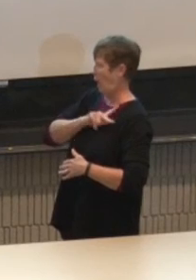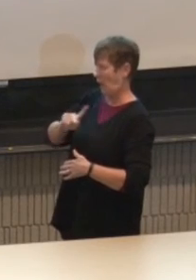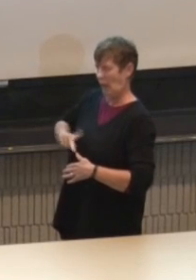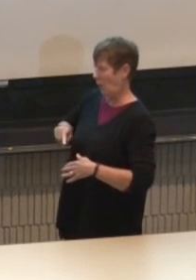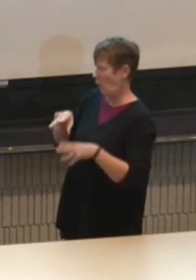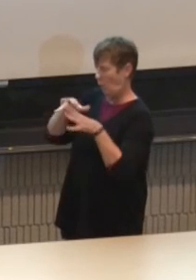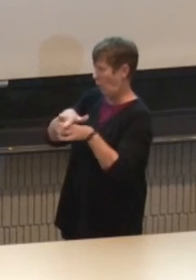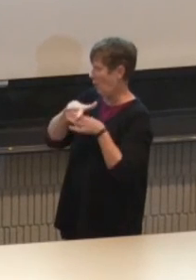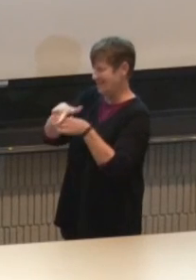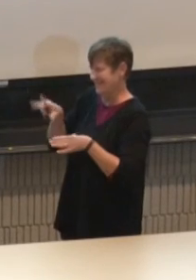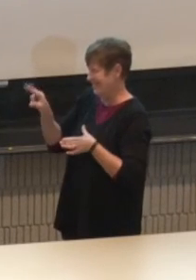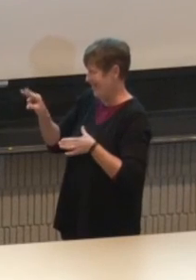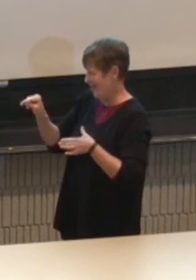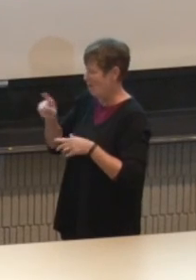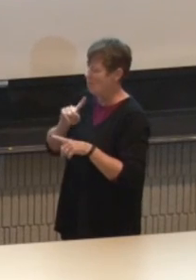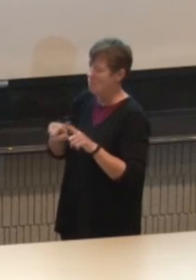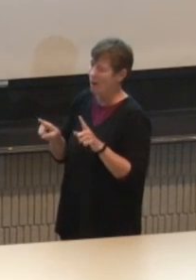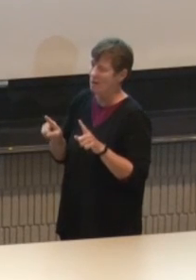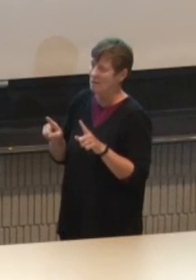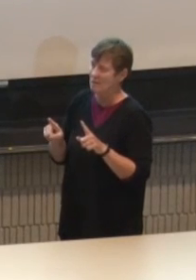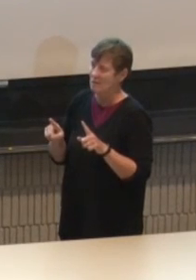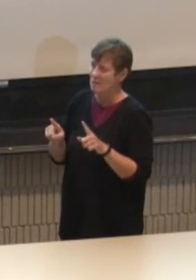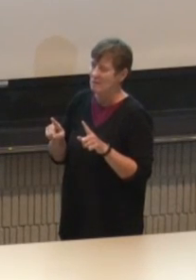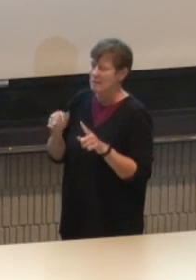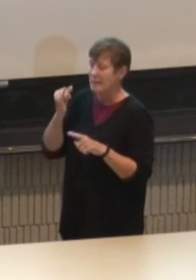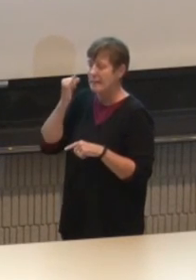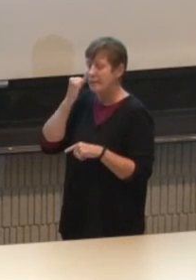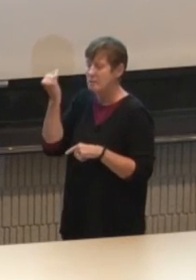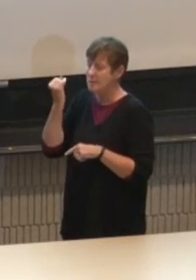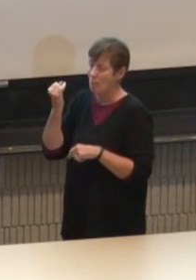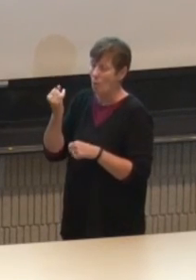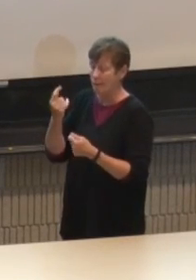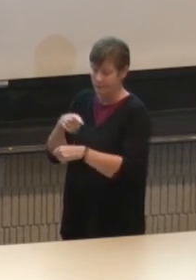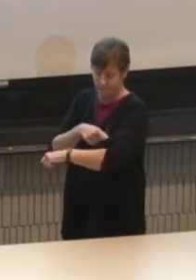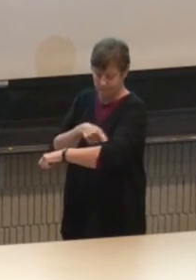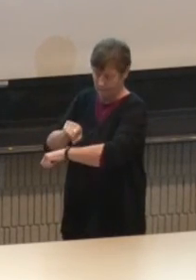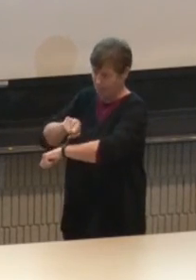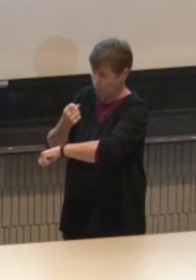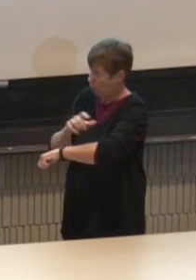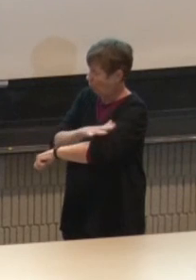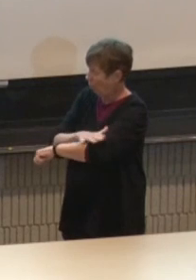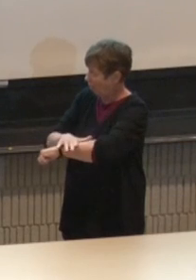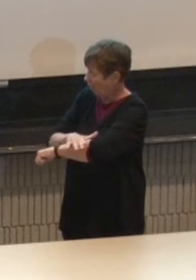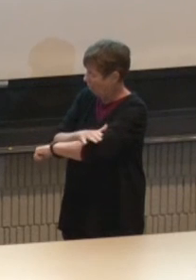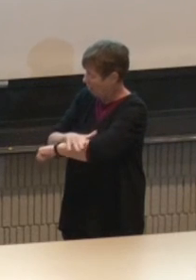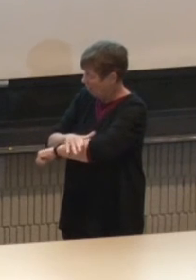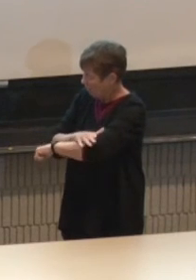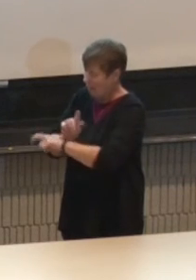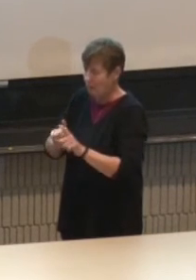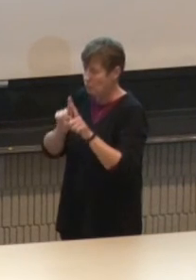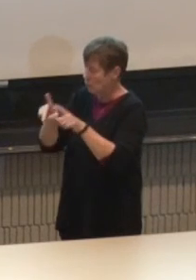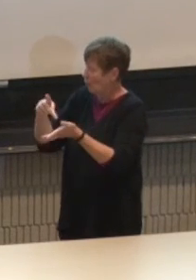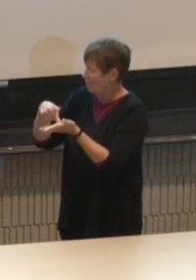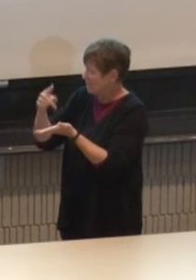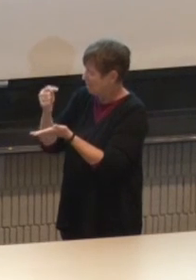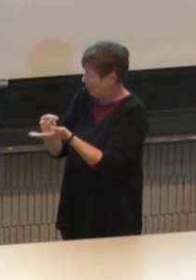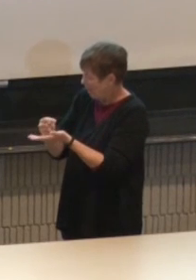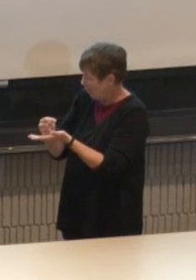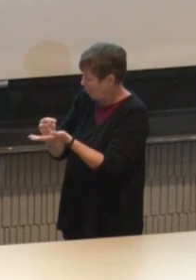somebody, you know, breaks an arm, has to go through physical therapy, but then